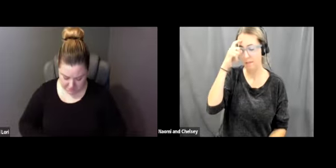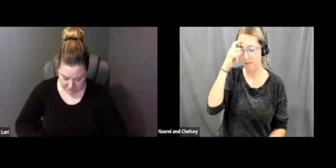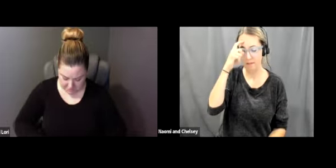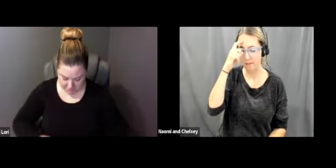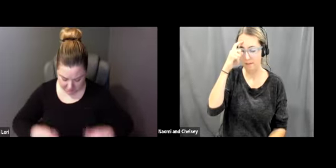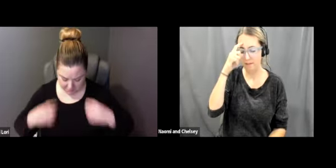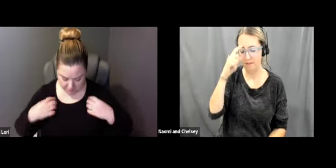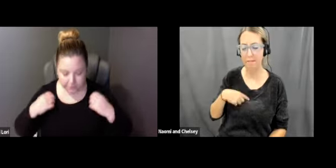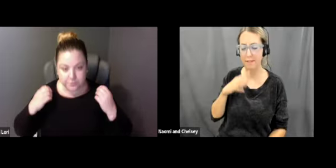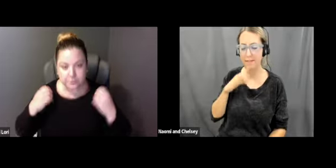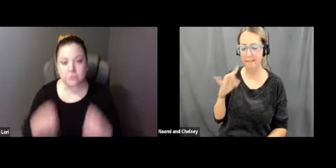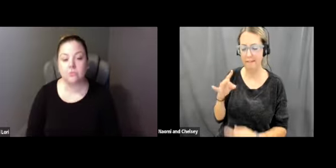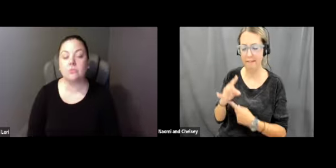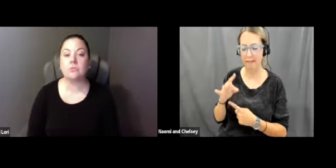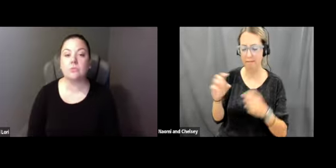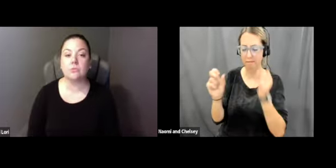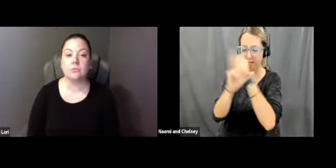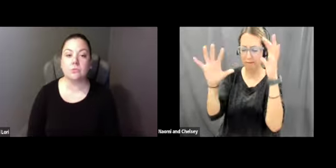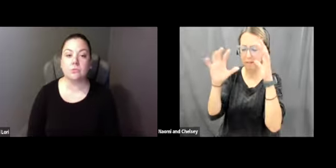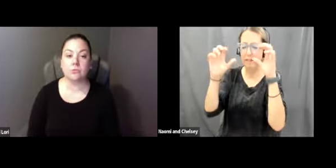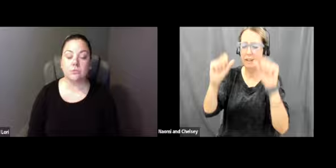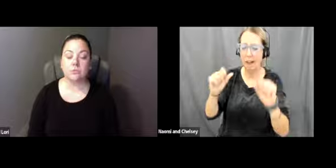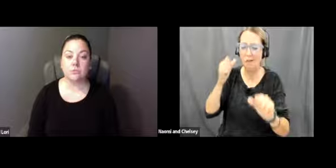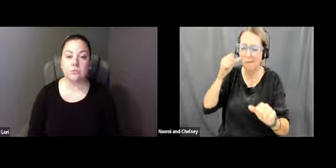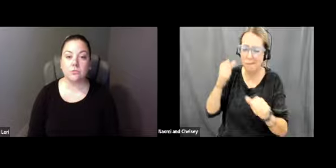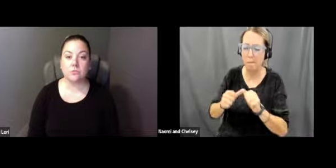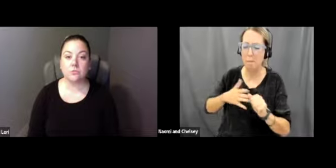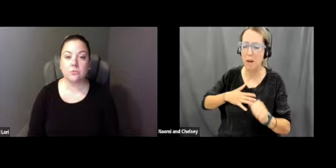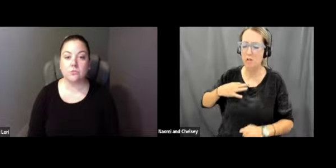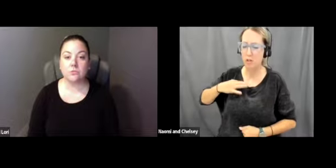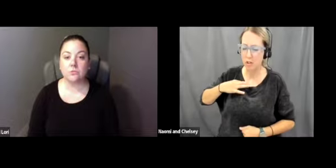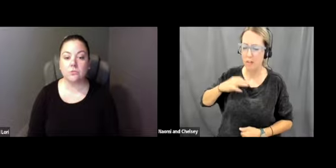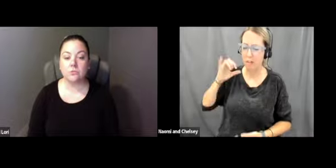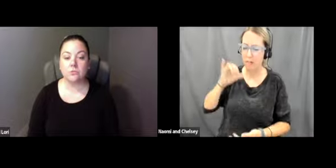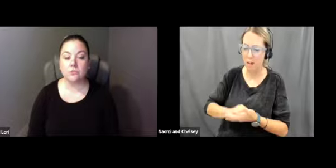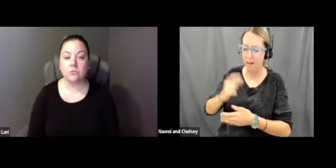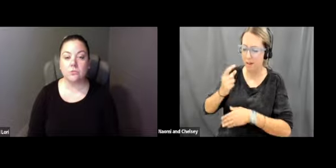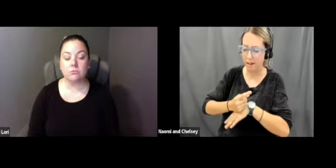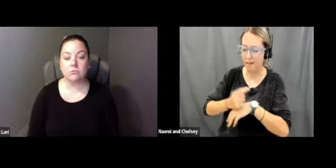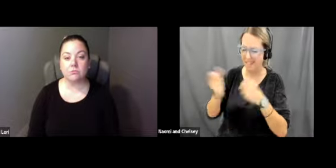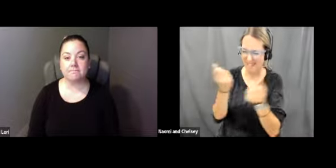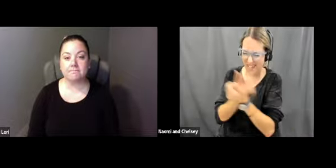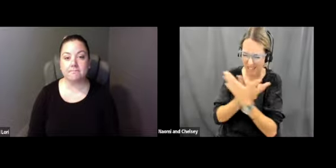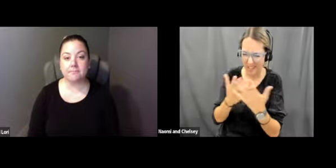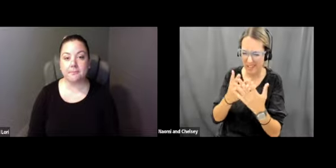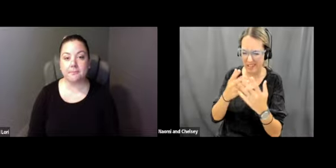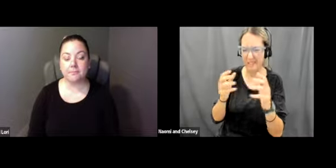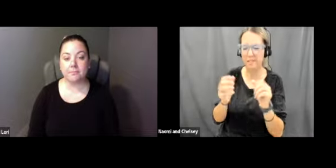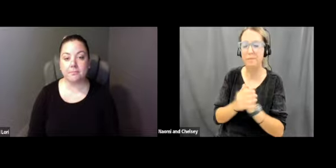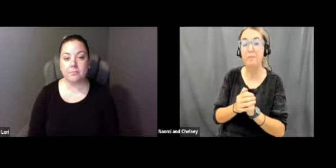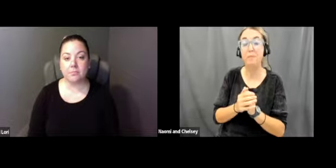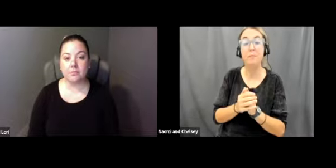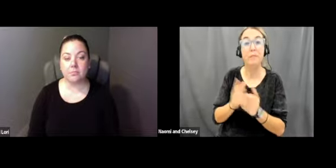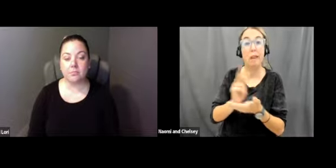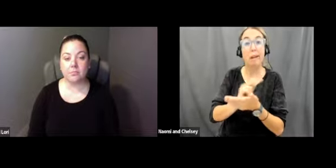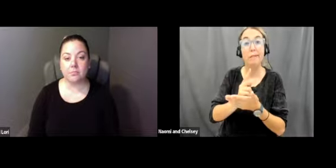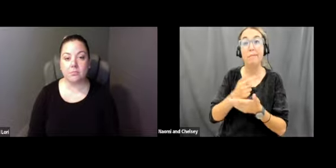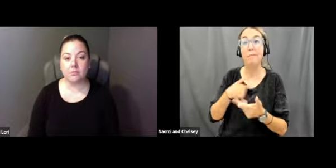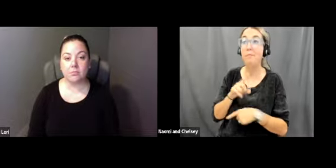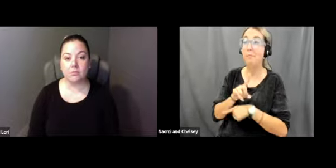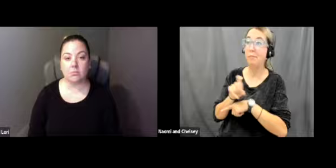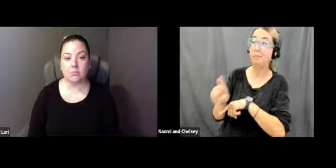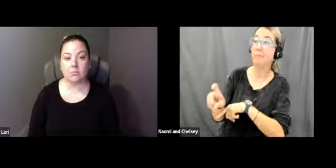now what shirt I was wearing and everything. I walked into the kitchen and my dad said to me, oh, look at you starting to get some